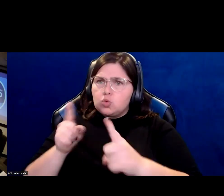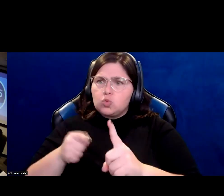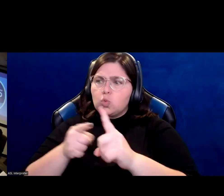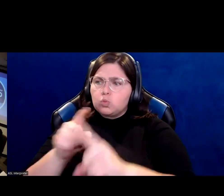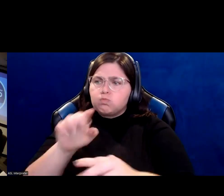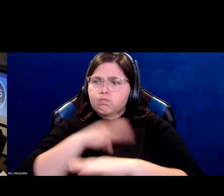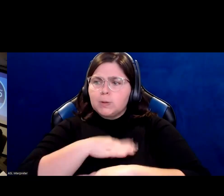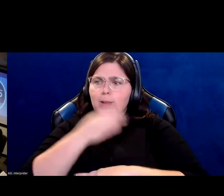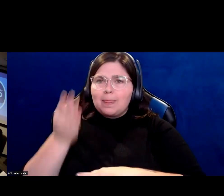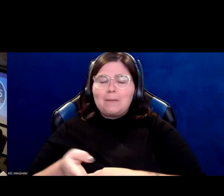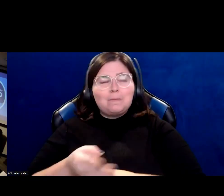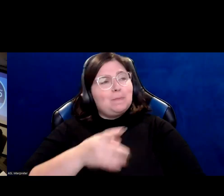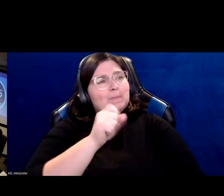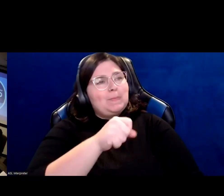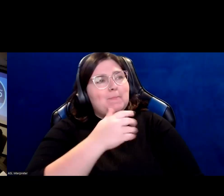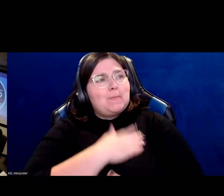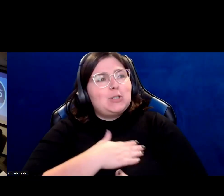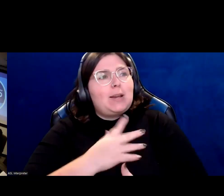Frank.